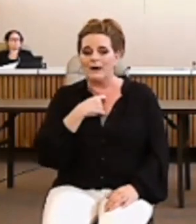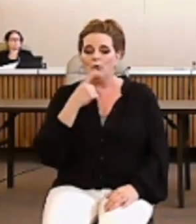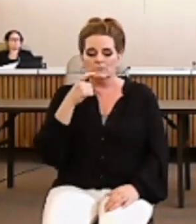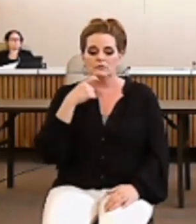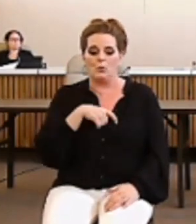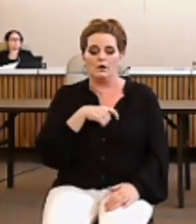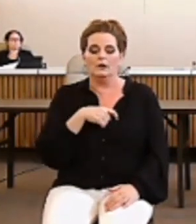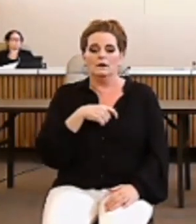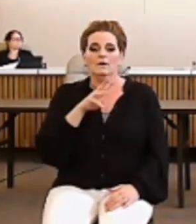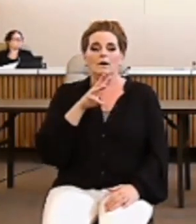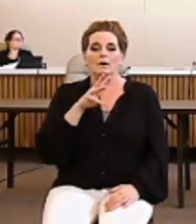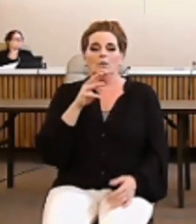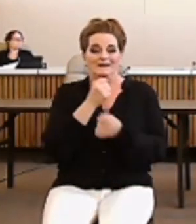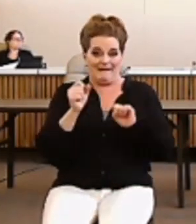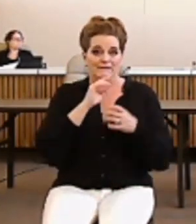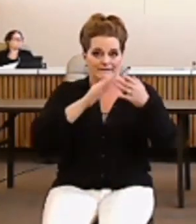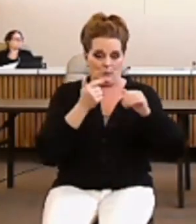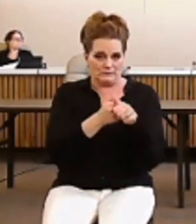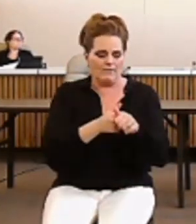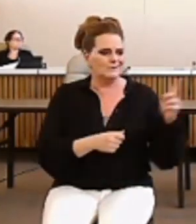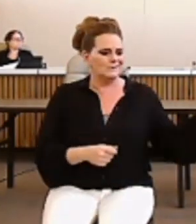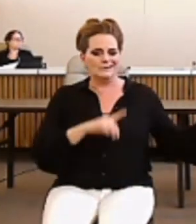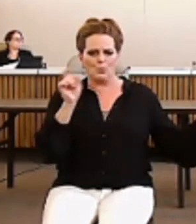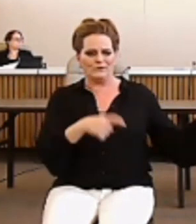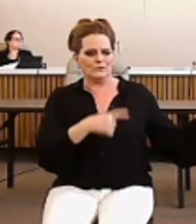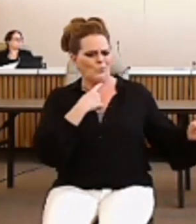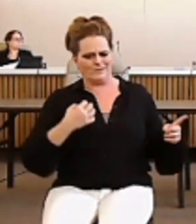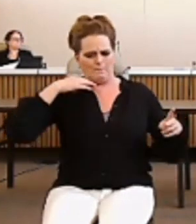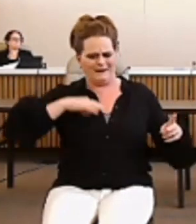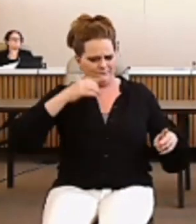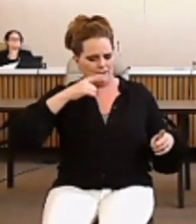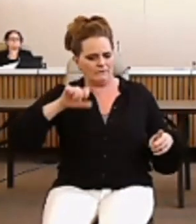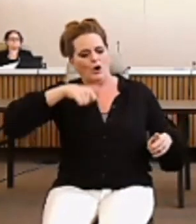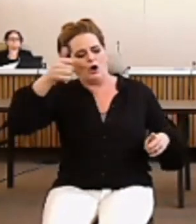town. His question was, what is the benefit of additional apartments? But